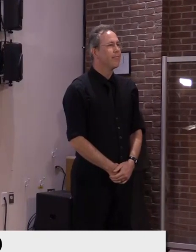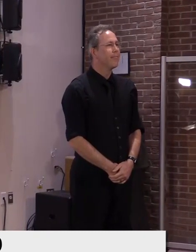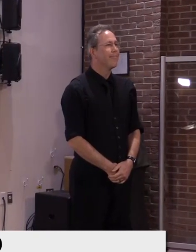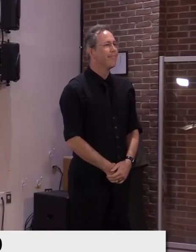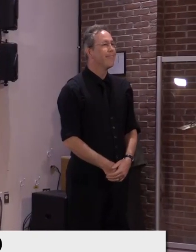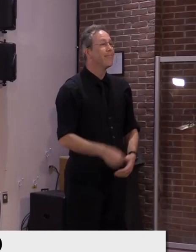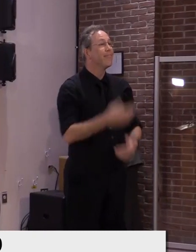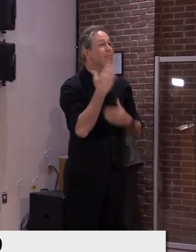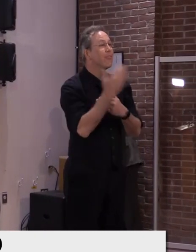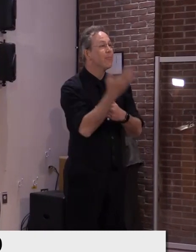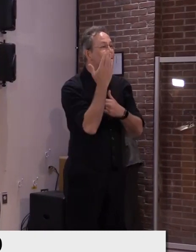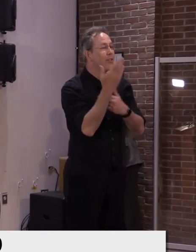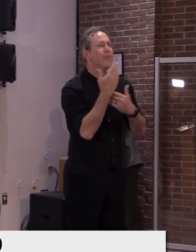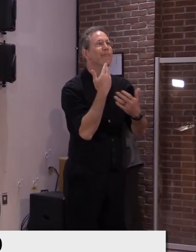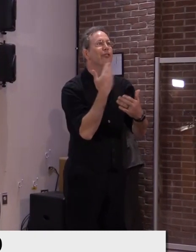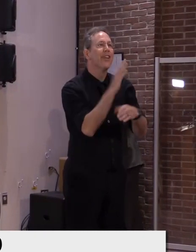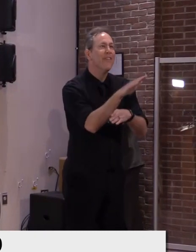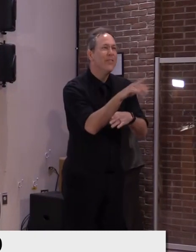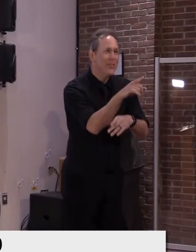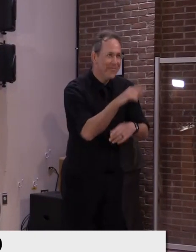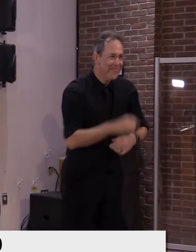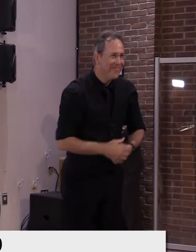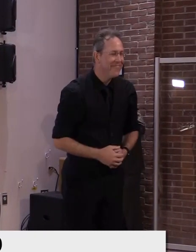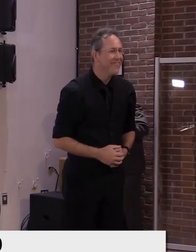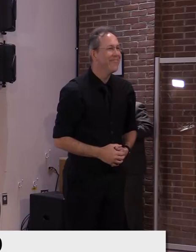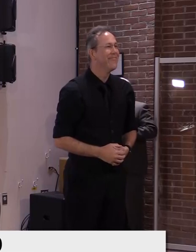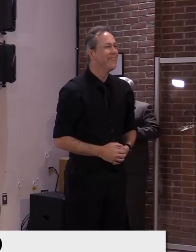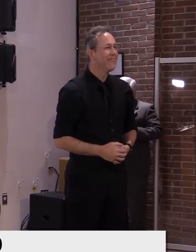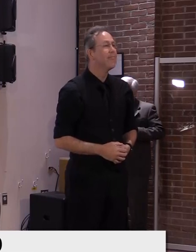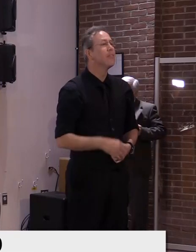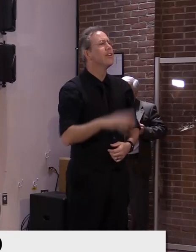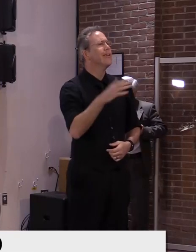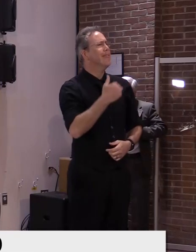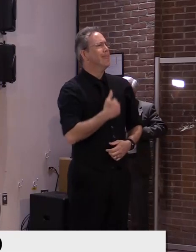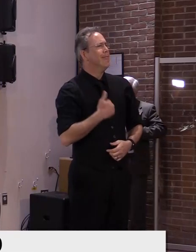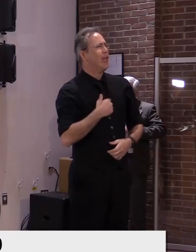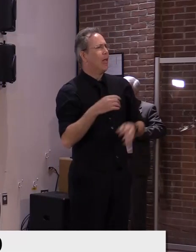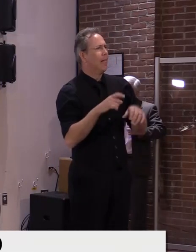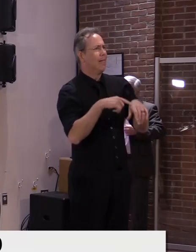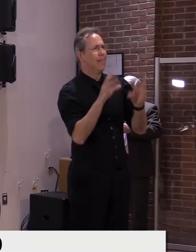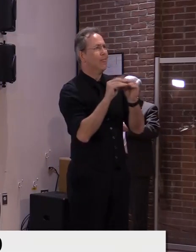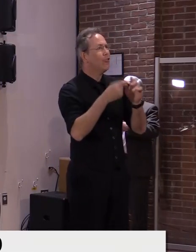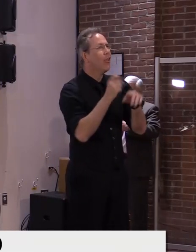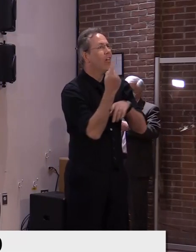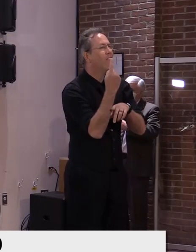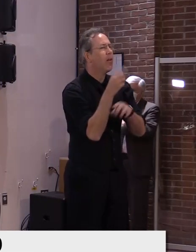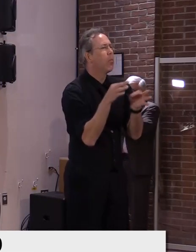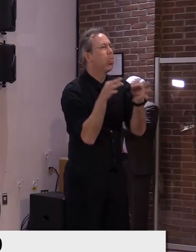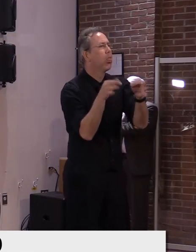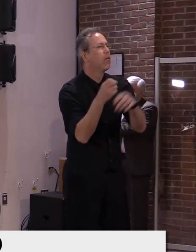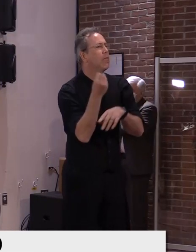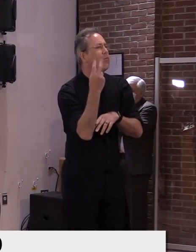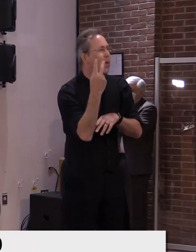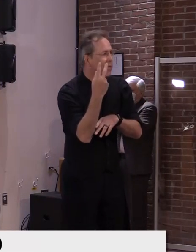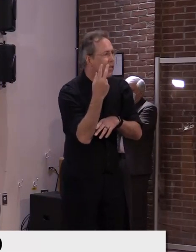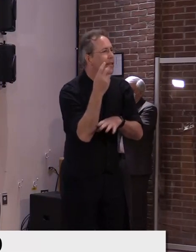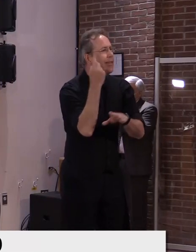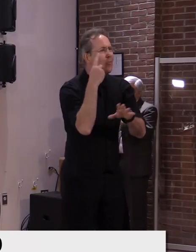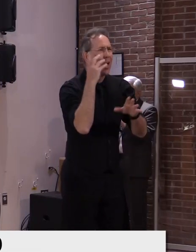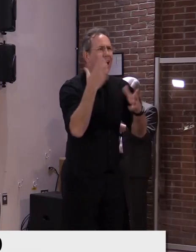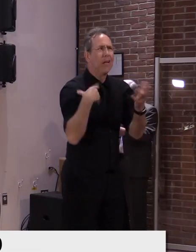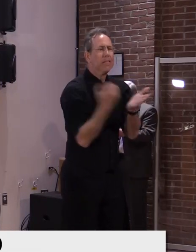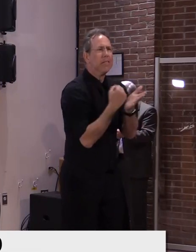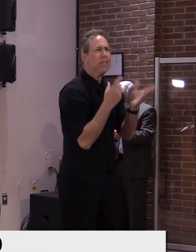good afternoon, everyone. Sorry for the delay, but we decided to postpone the media briefing